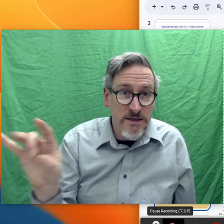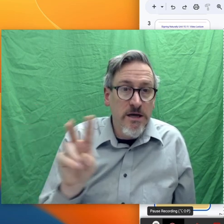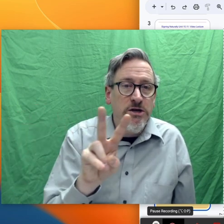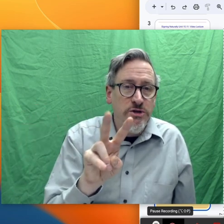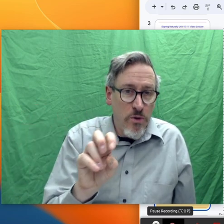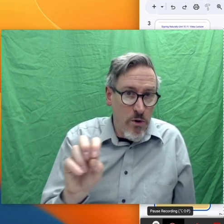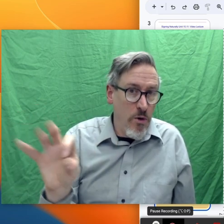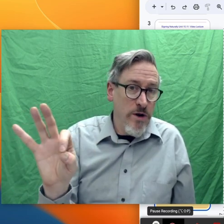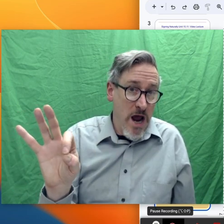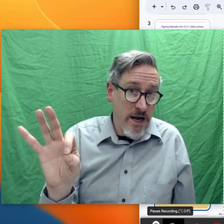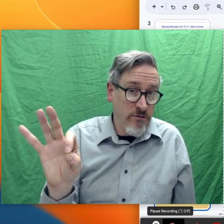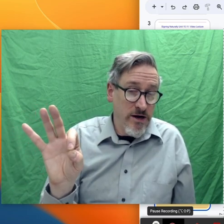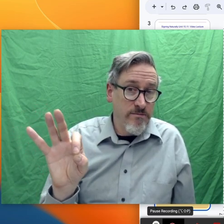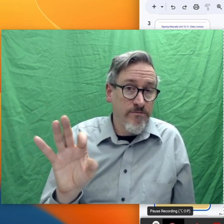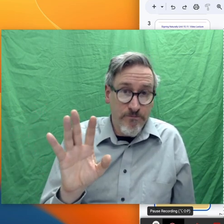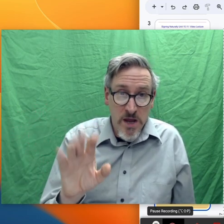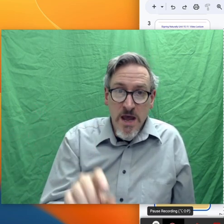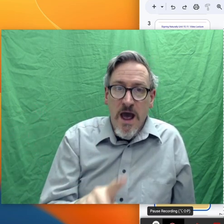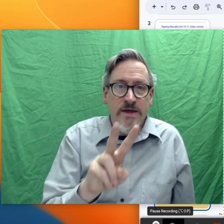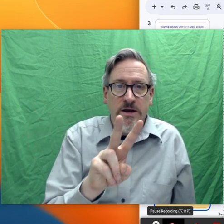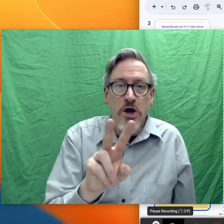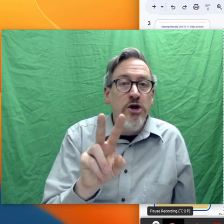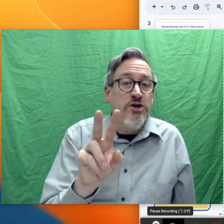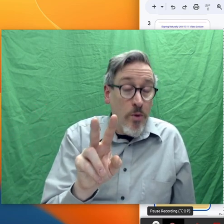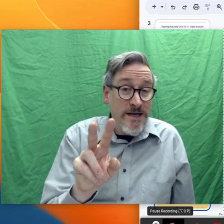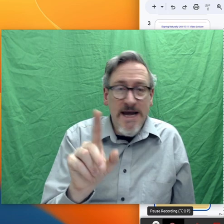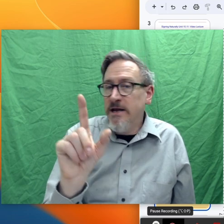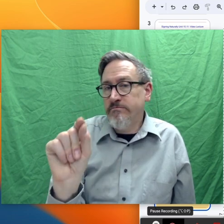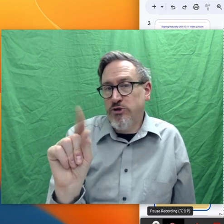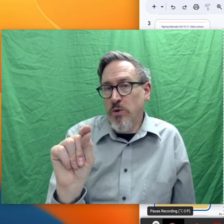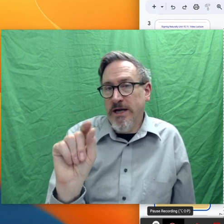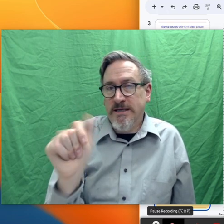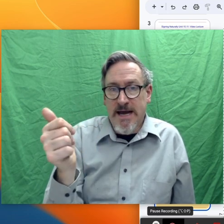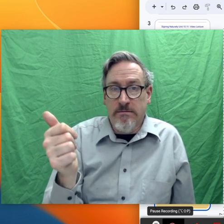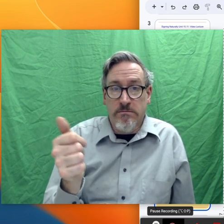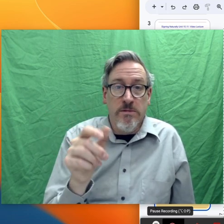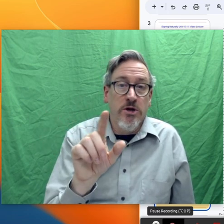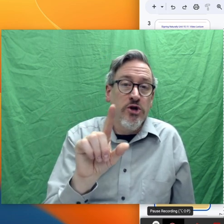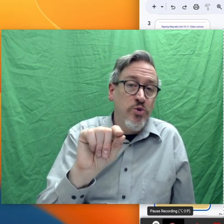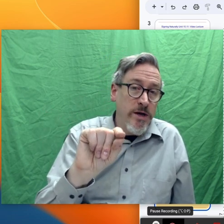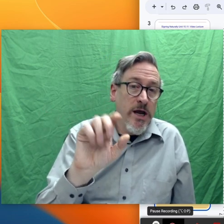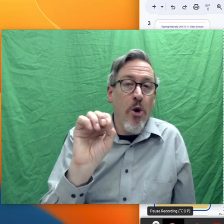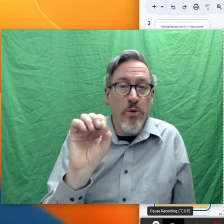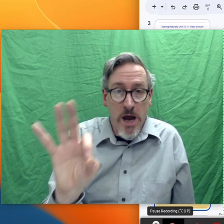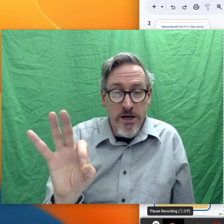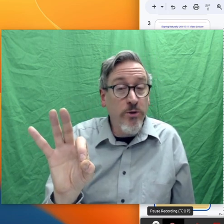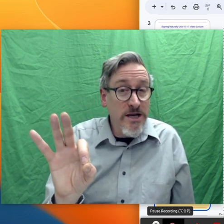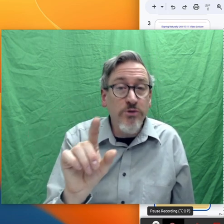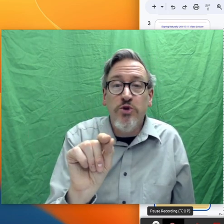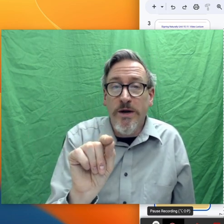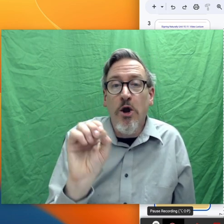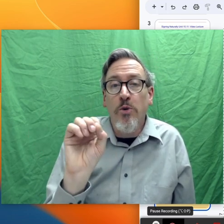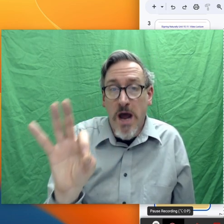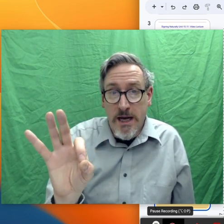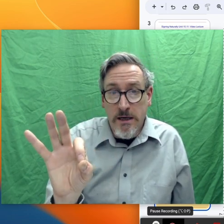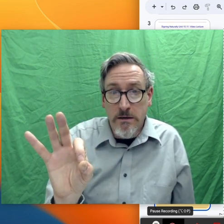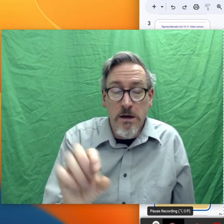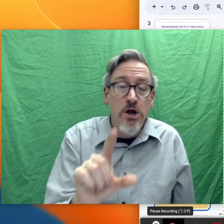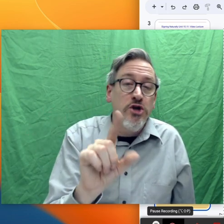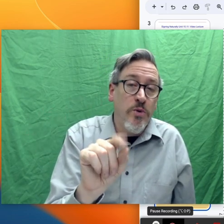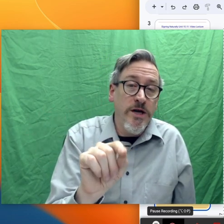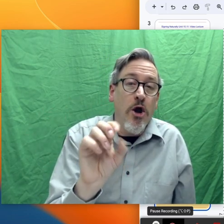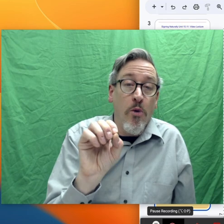2008, 2009, right? And then 2010, 2010. 2009. You can do